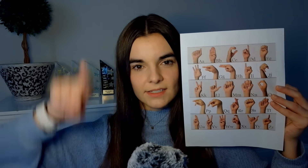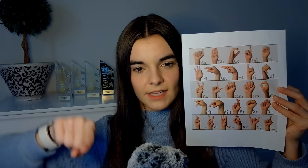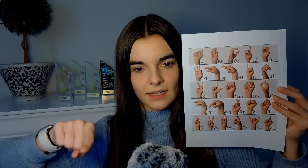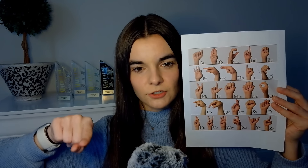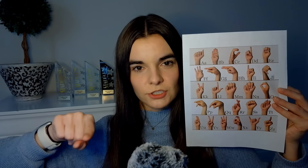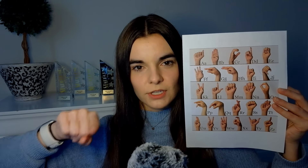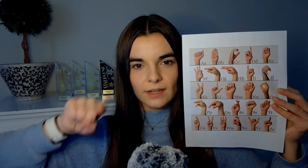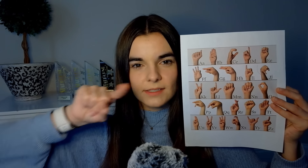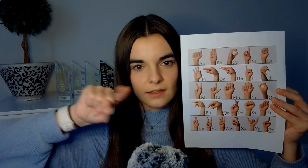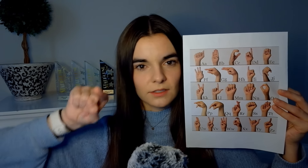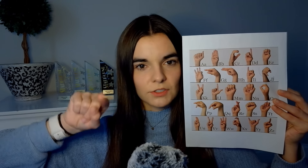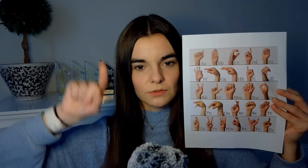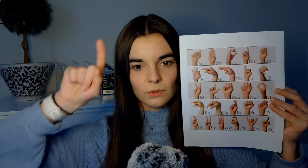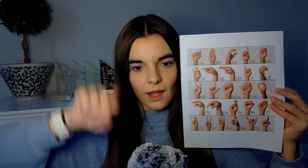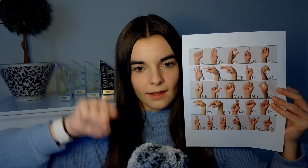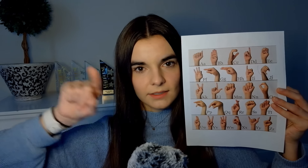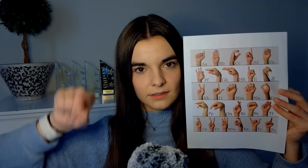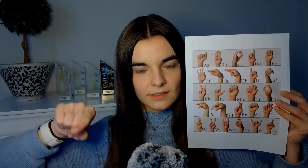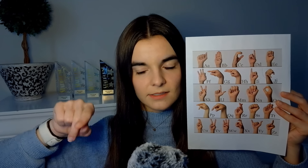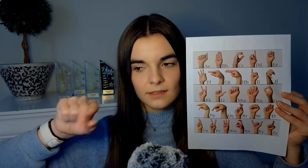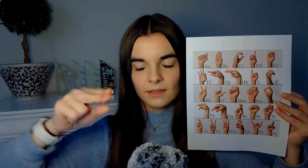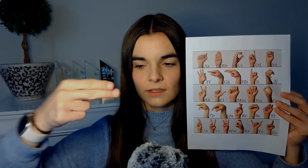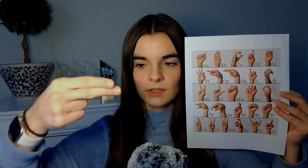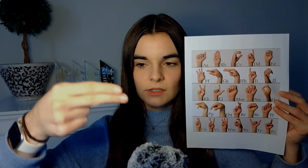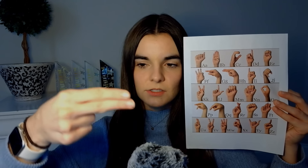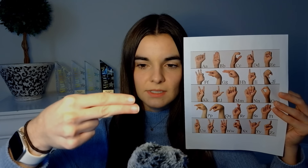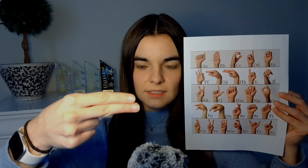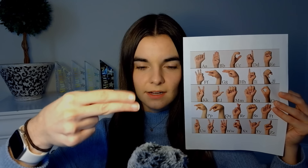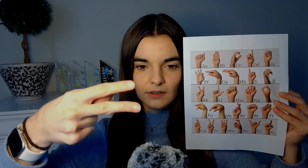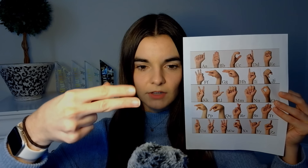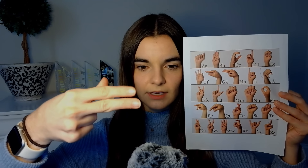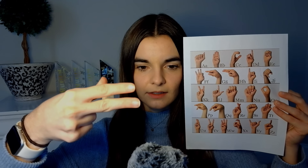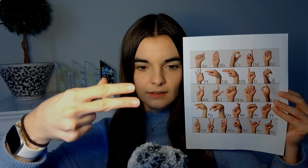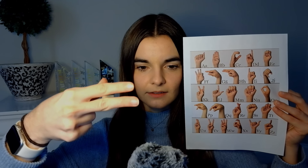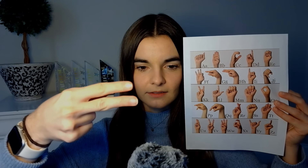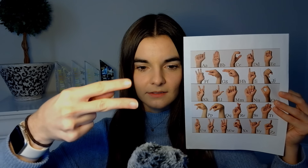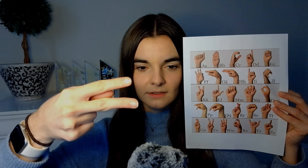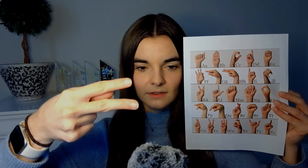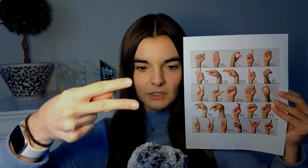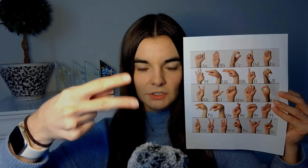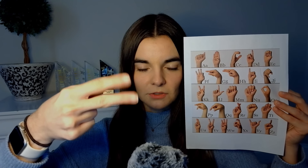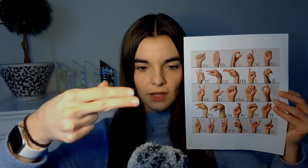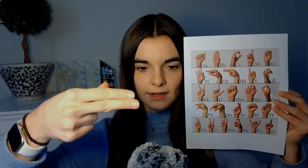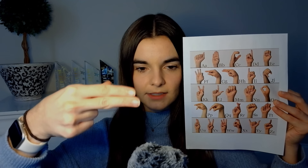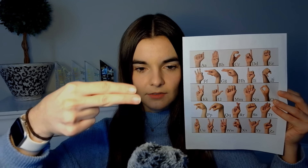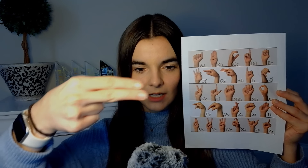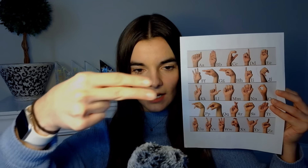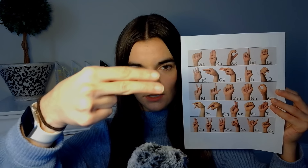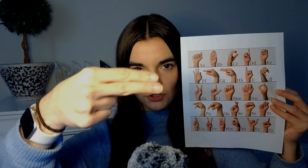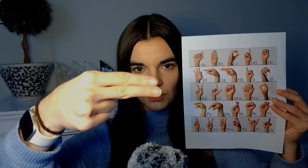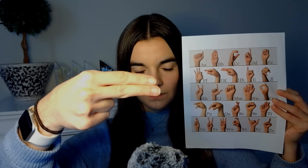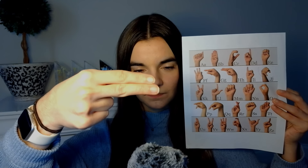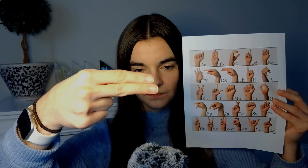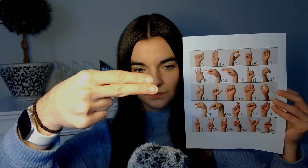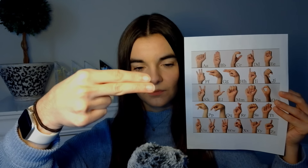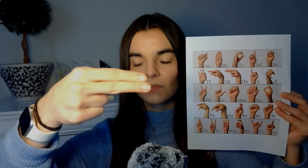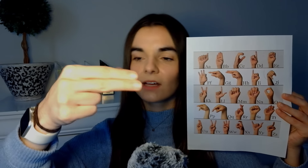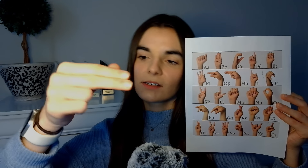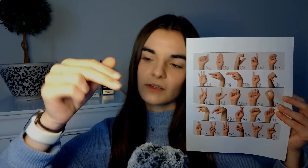lowercase h is like the two lines. So it's kind of like the two lines of an H. So let's